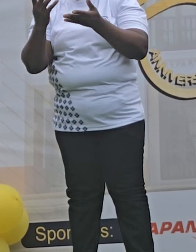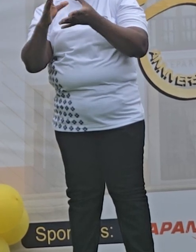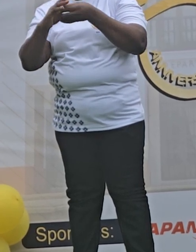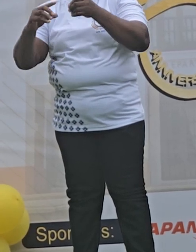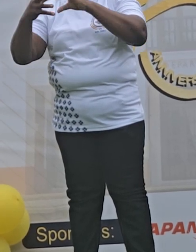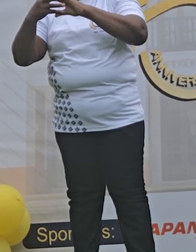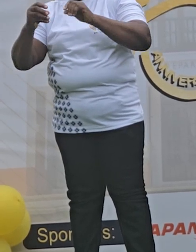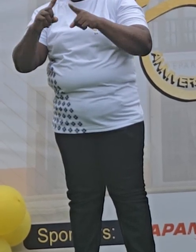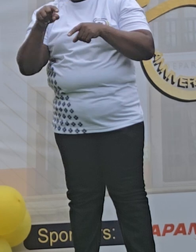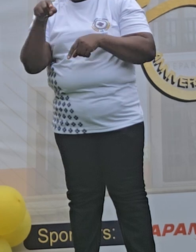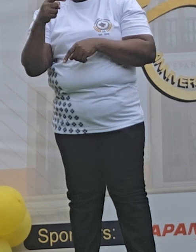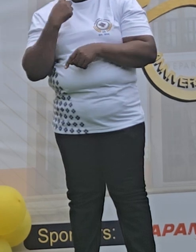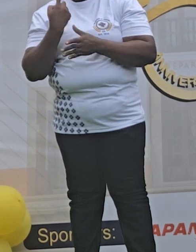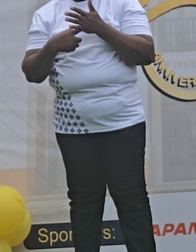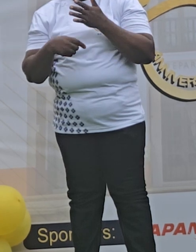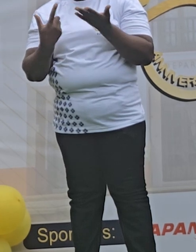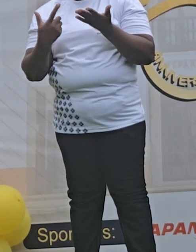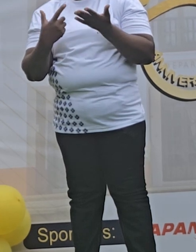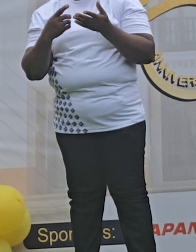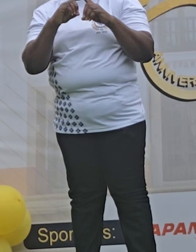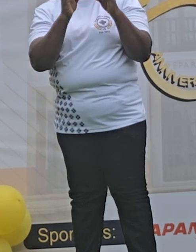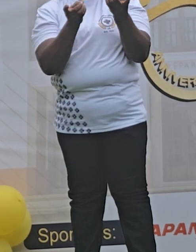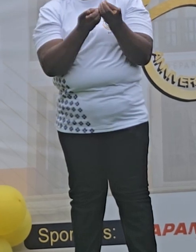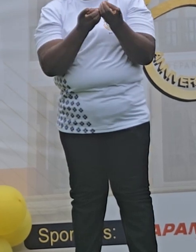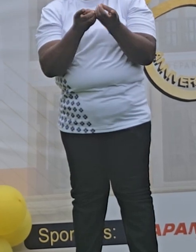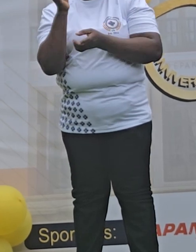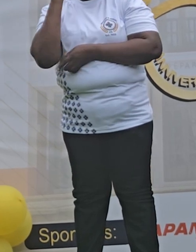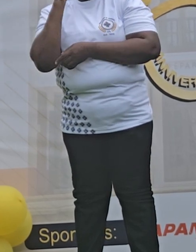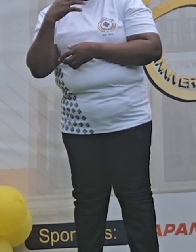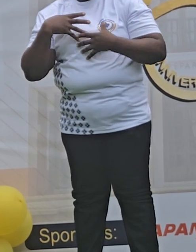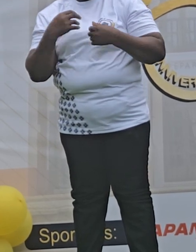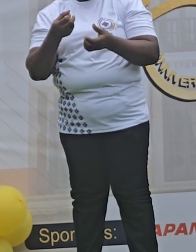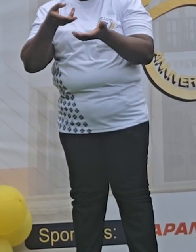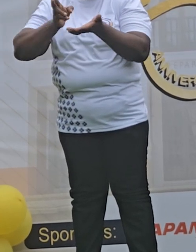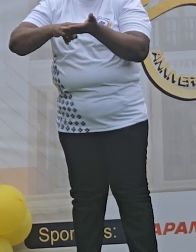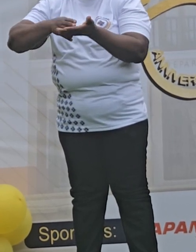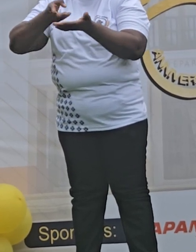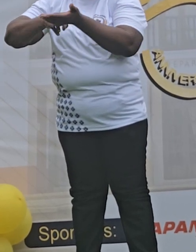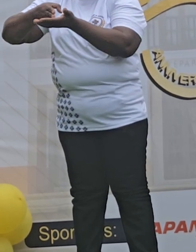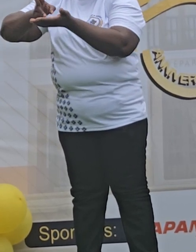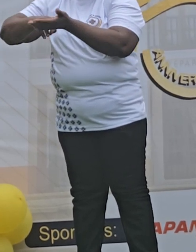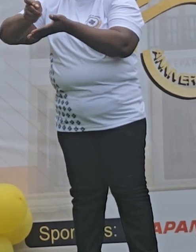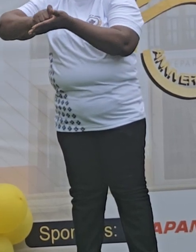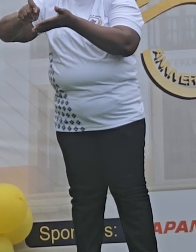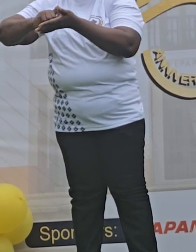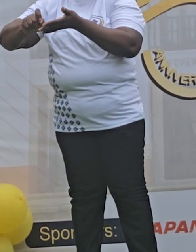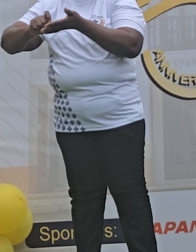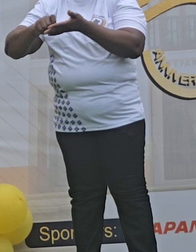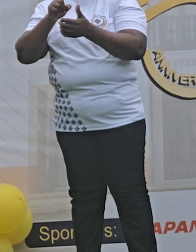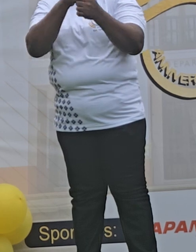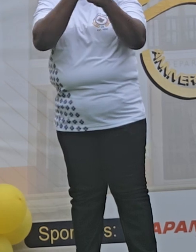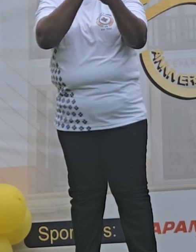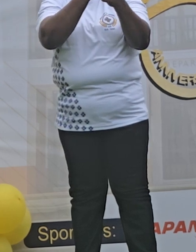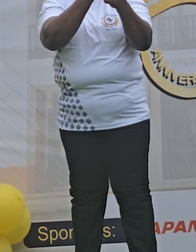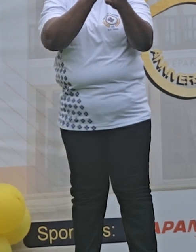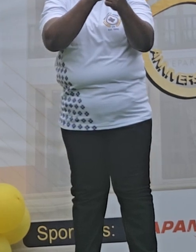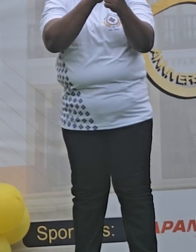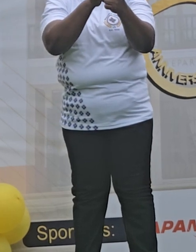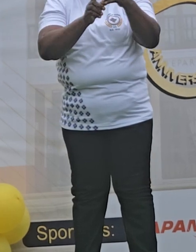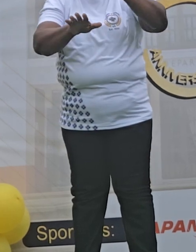made sure that the department's history was well documented. The first one was